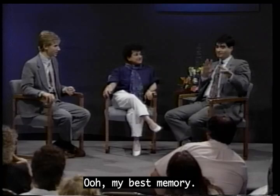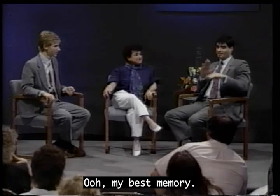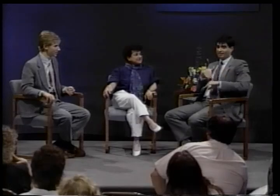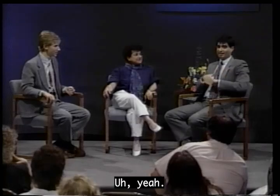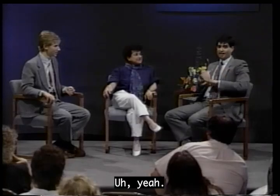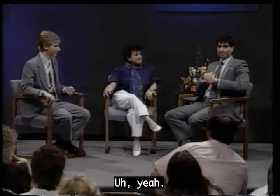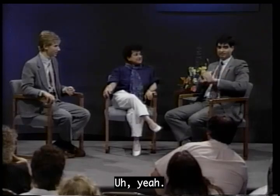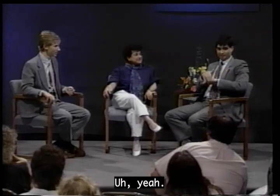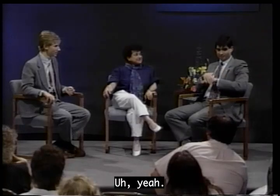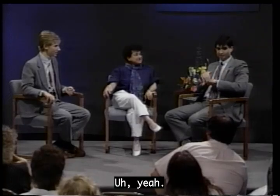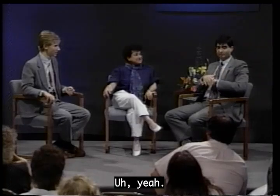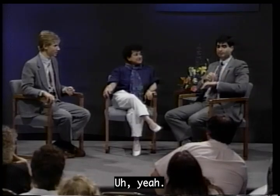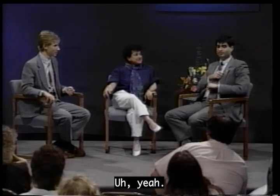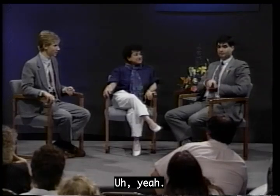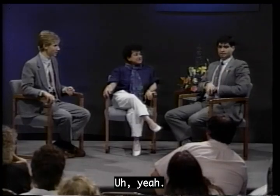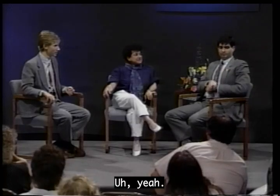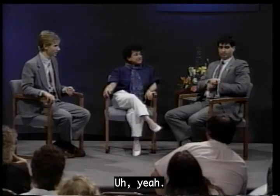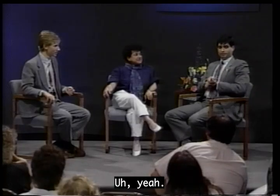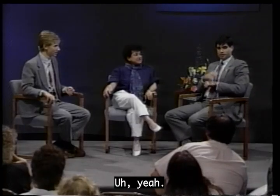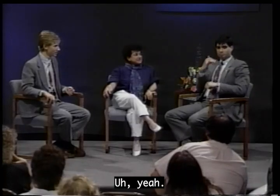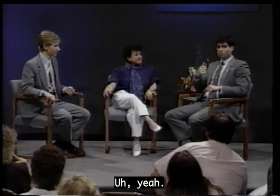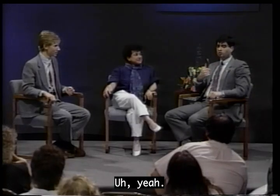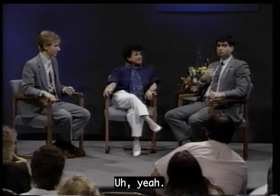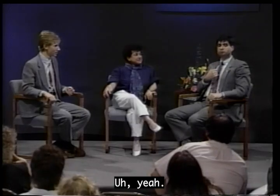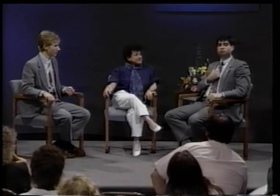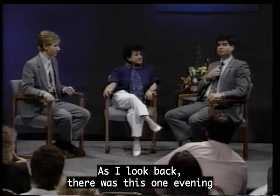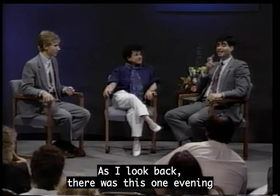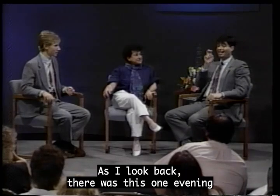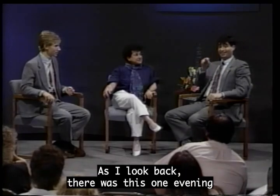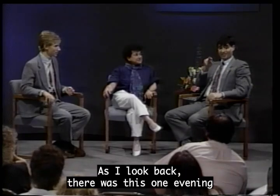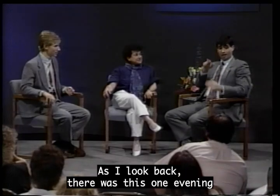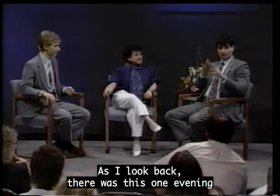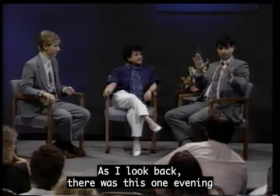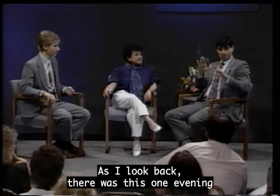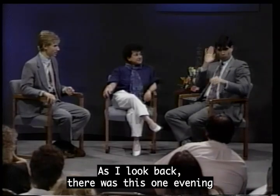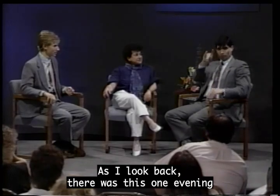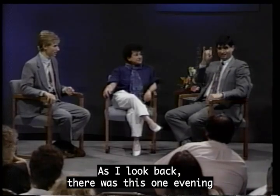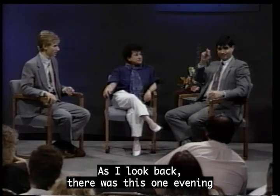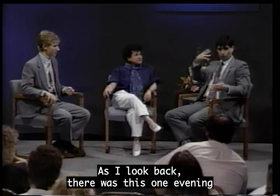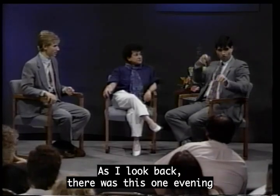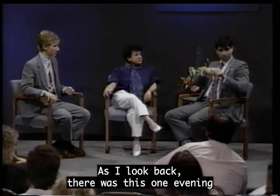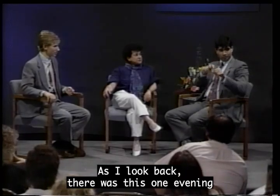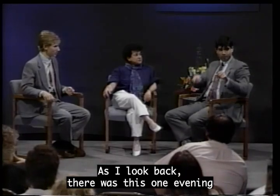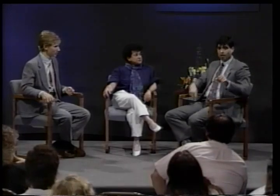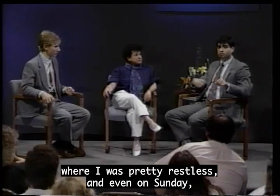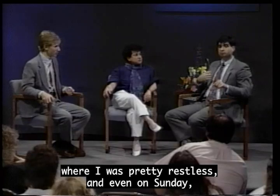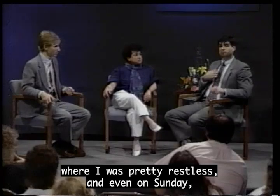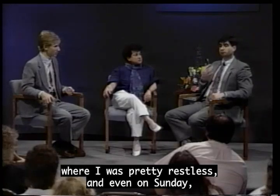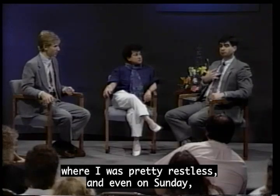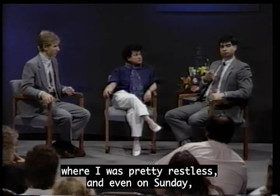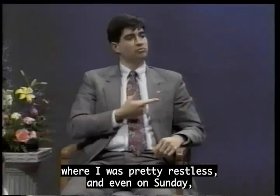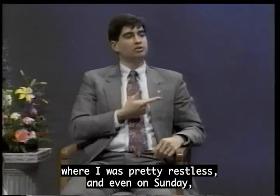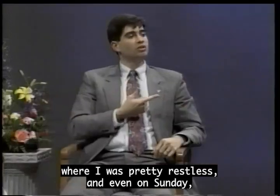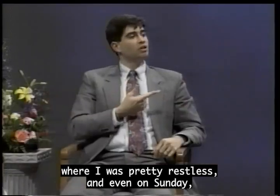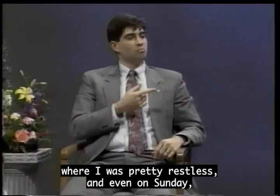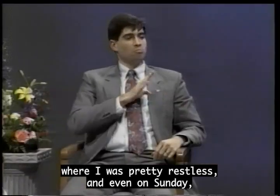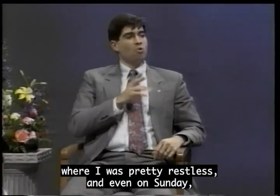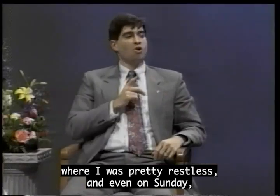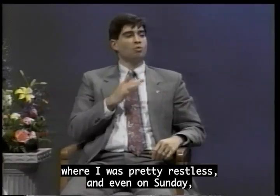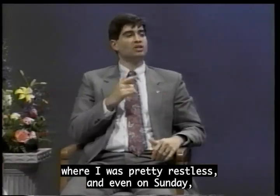As I look back, there was this one evening where I was pretty restless, and even on Sunday, we felt like backing out of the whole thing.